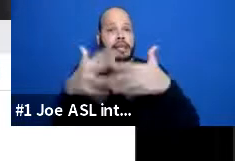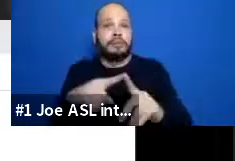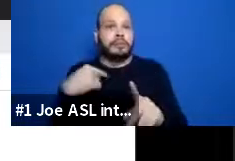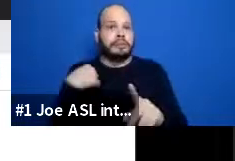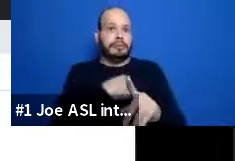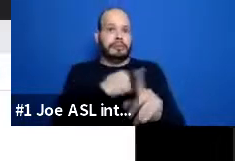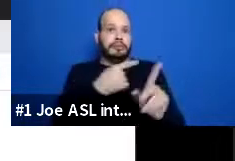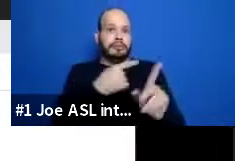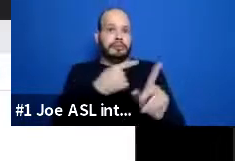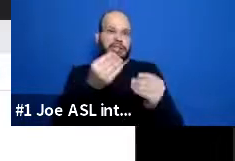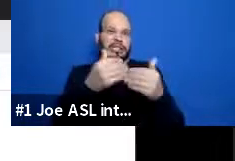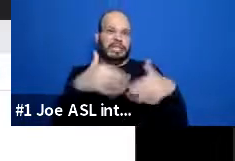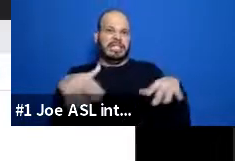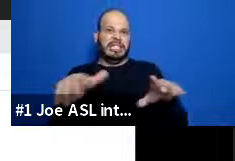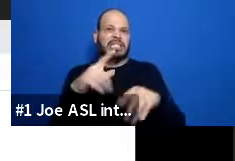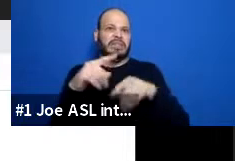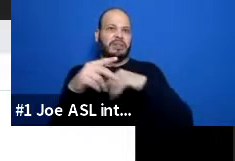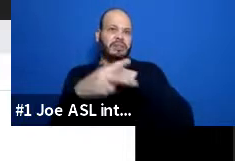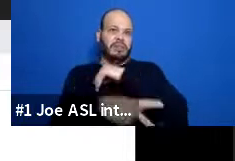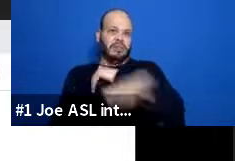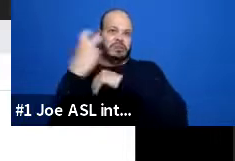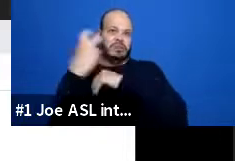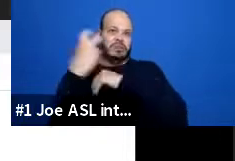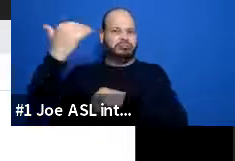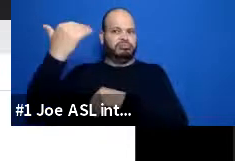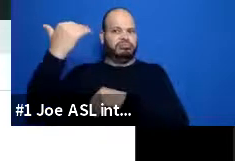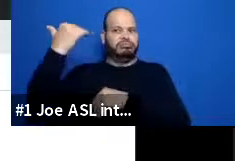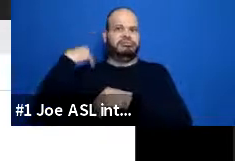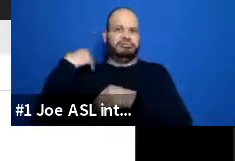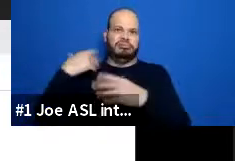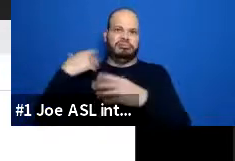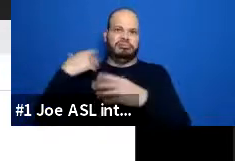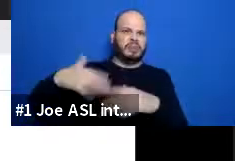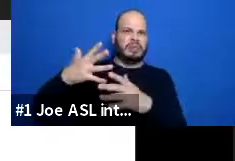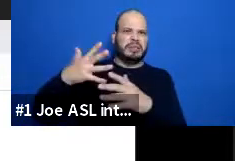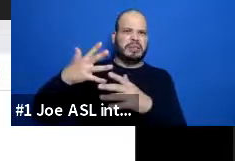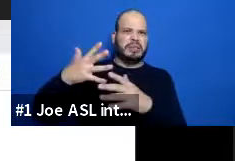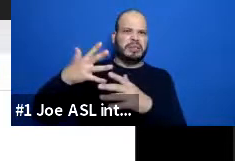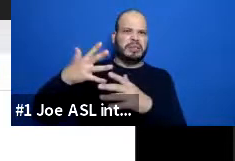moment to acknowledge the Indigenous name of the land that you are on.